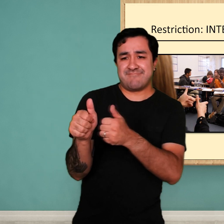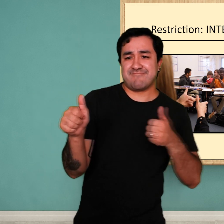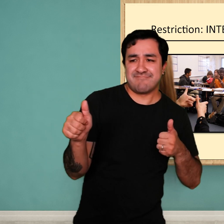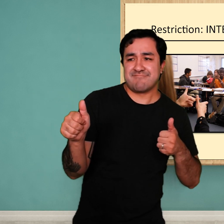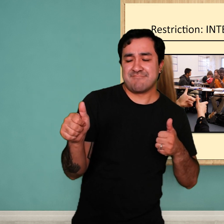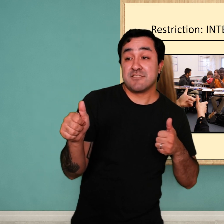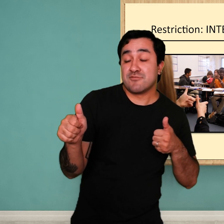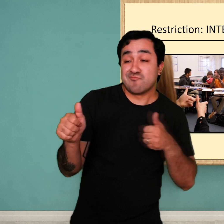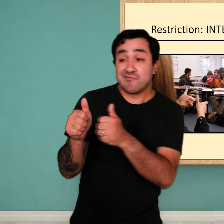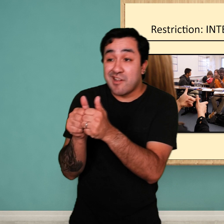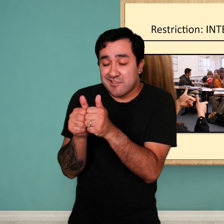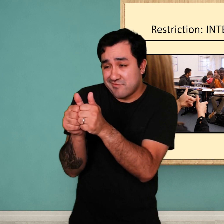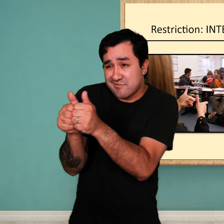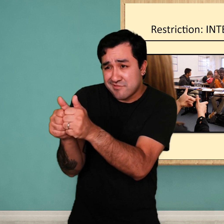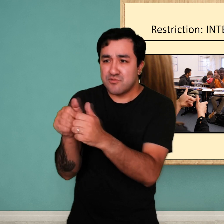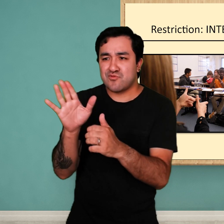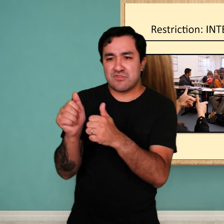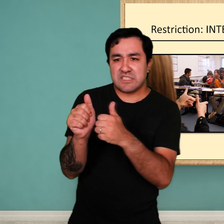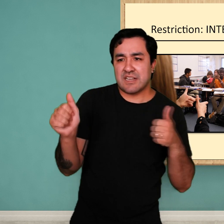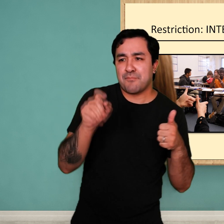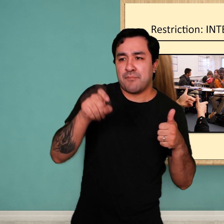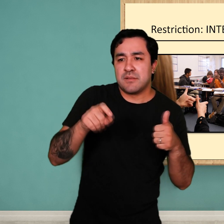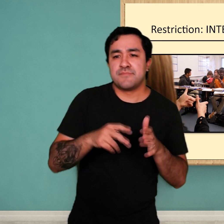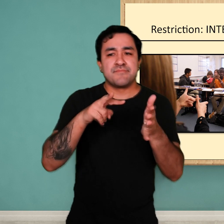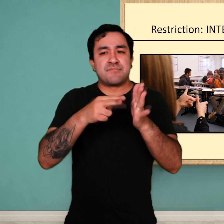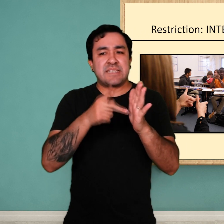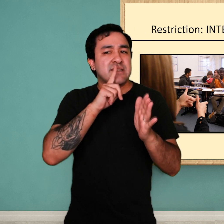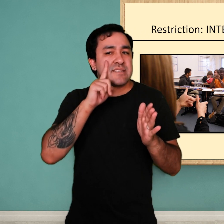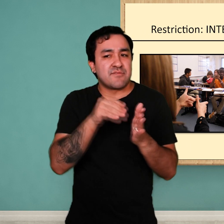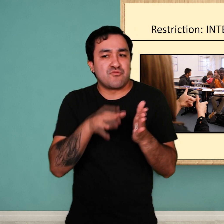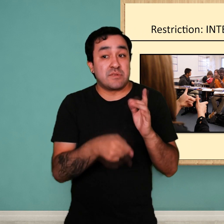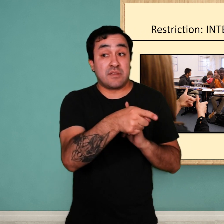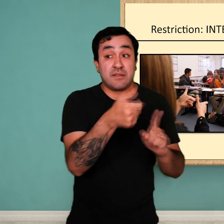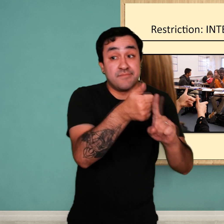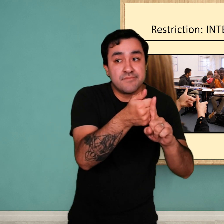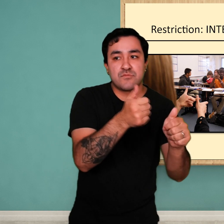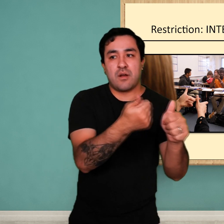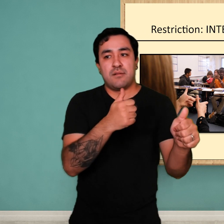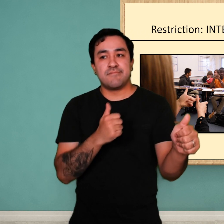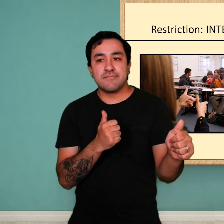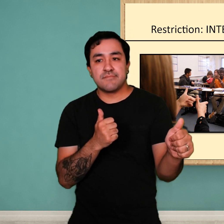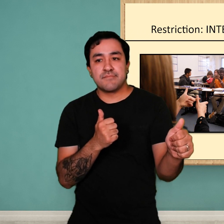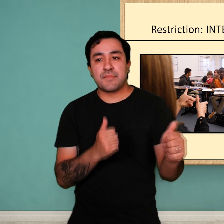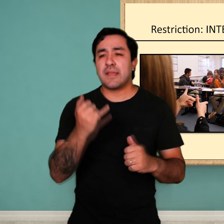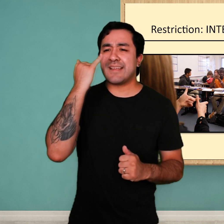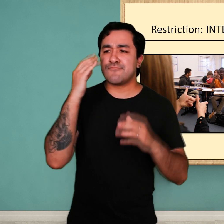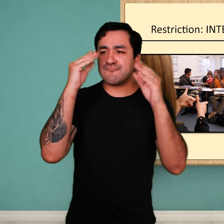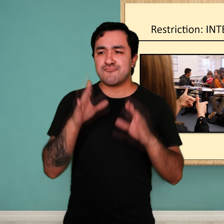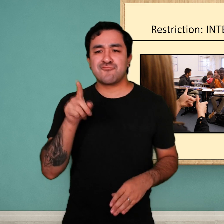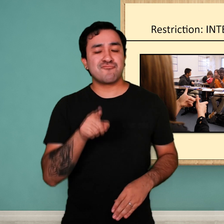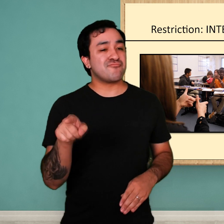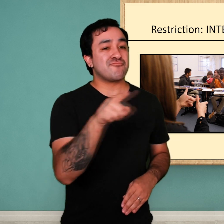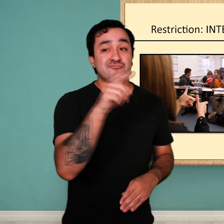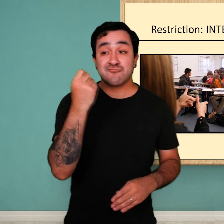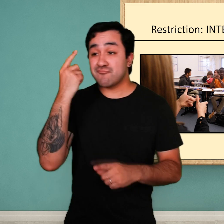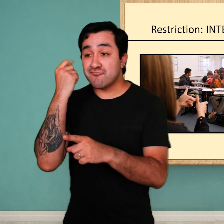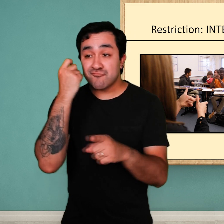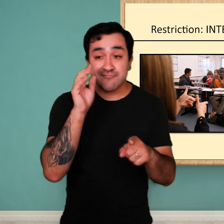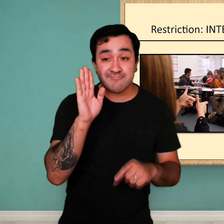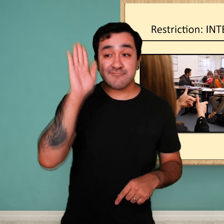the speaker. Therefore, the deaf student is always a few seconds behind in information. Should the teacher ask for